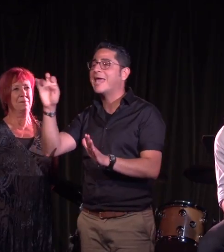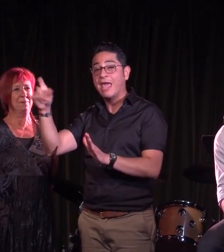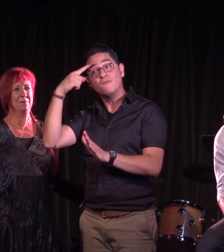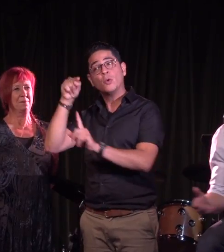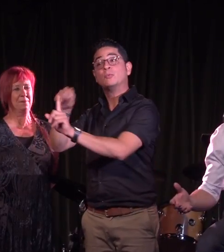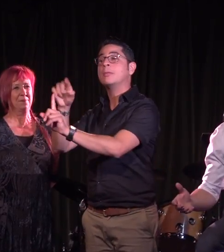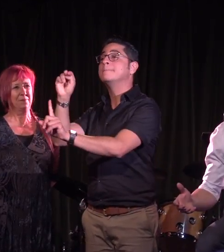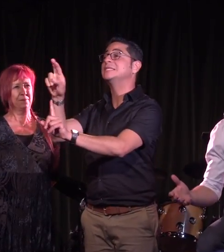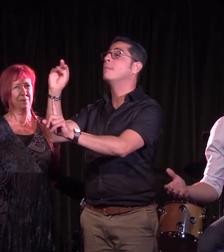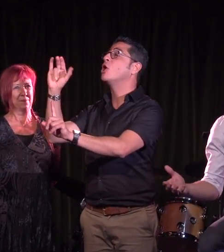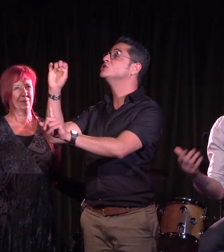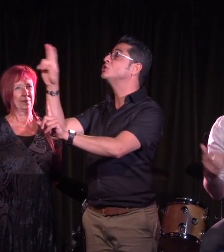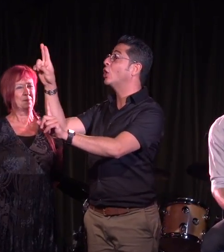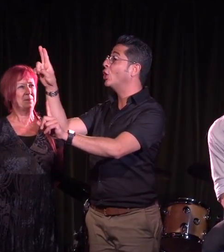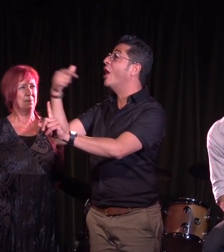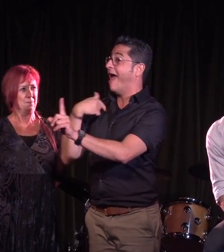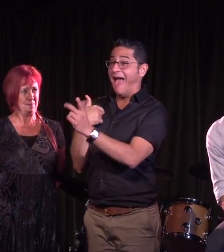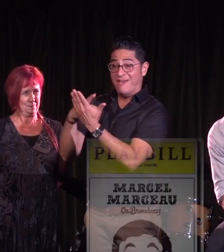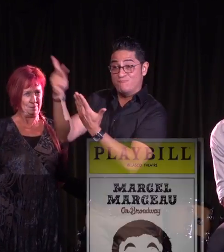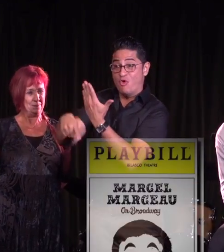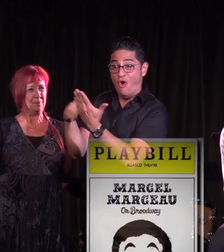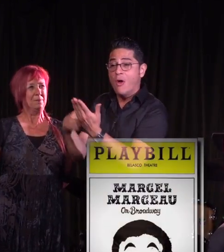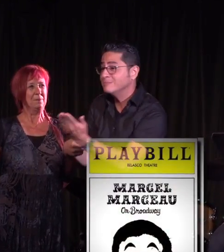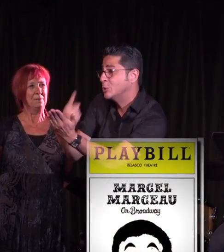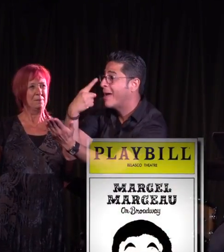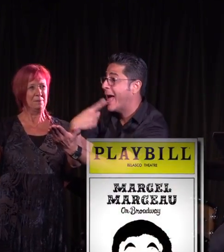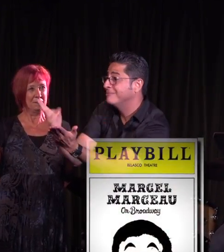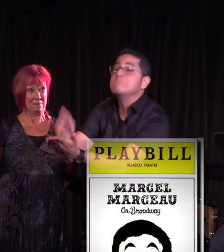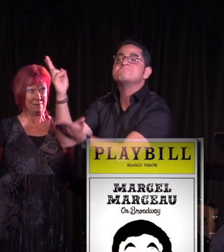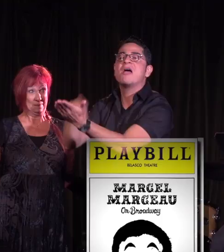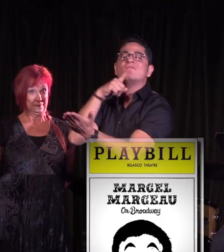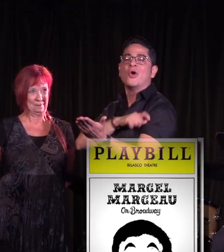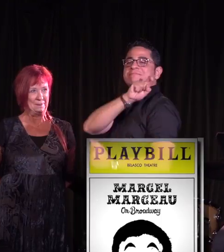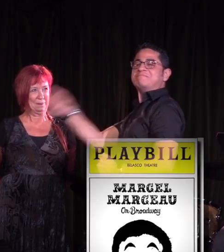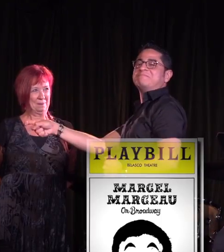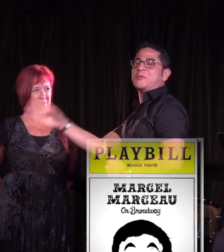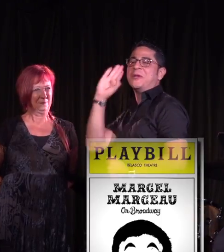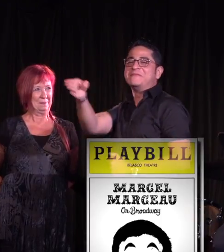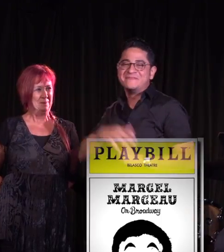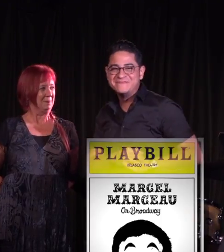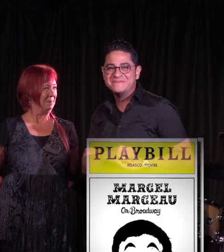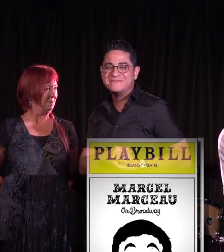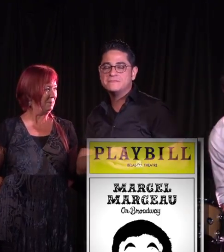Marceau. So, I got him to autograph a program for Marie. I can't wait to give it to her.